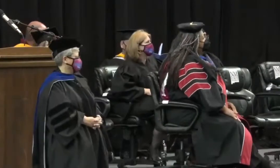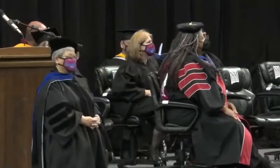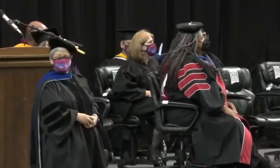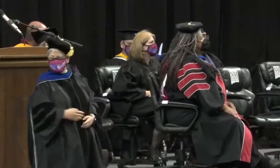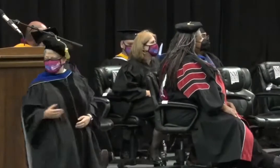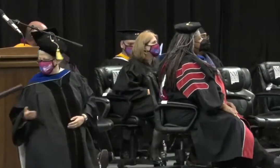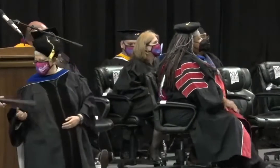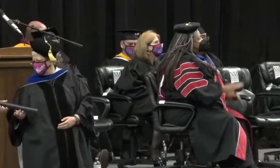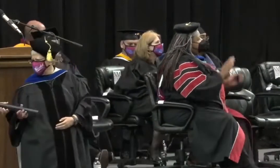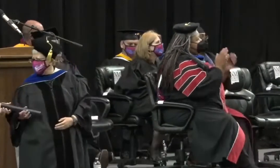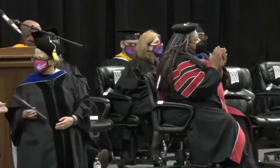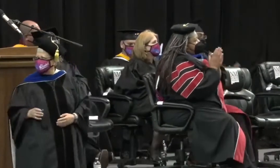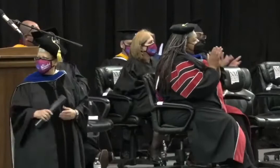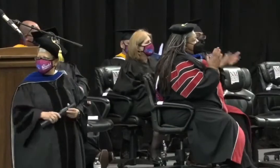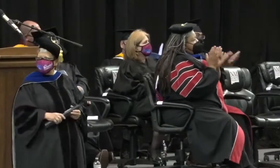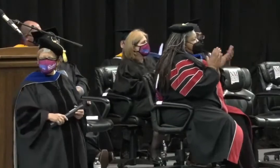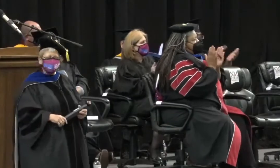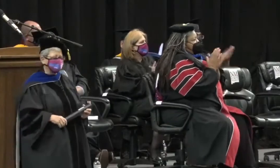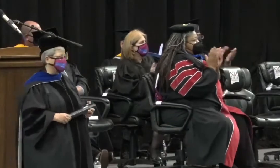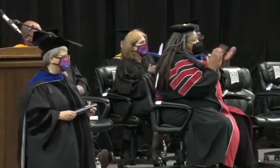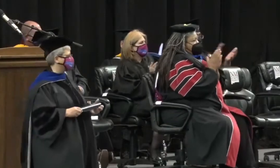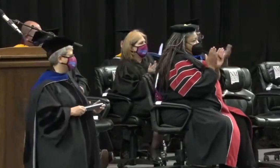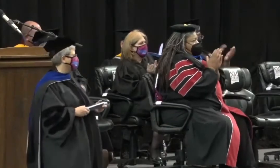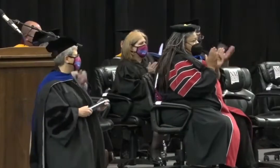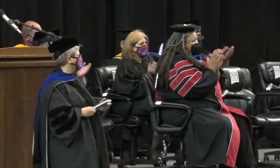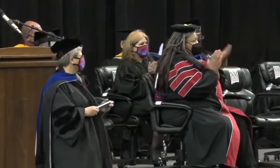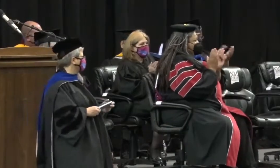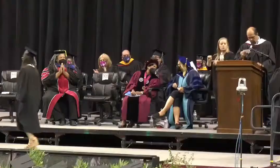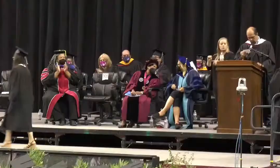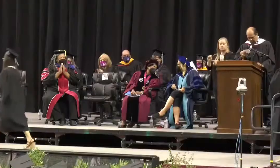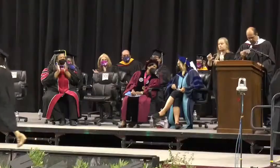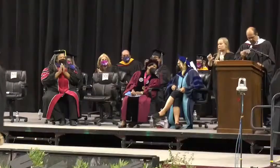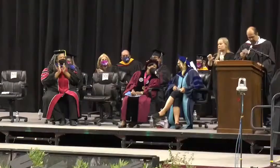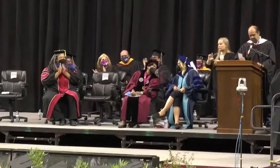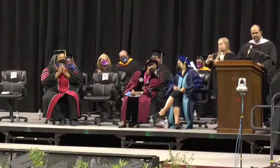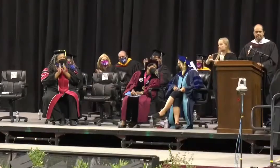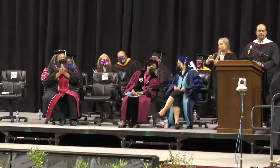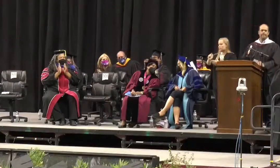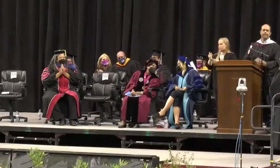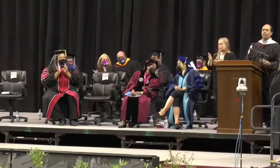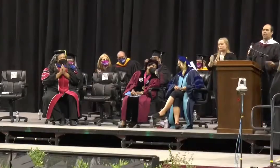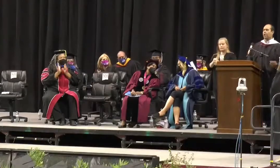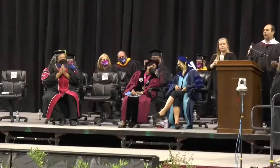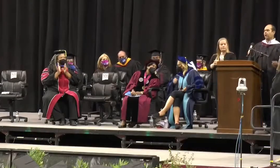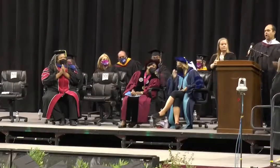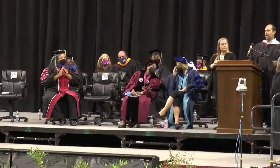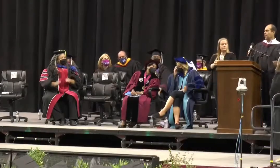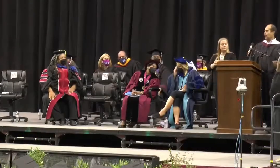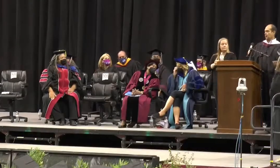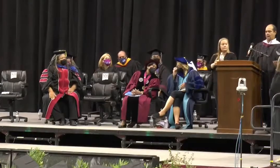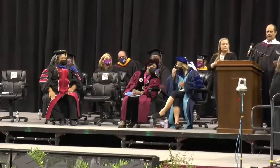Rebecca Marie Orozco, Crimson Scholar graduate.